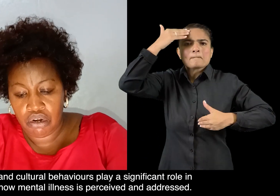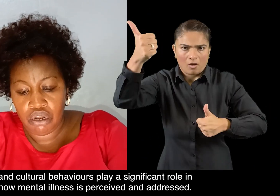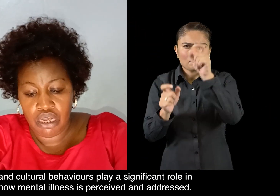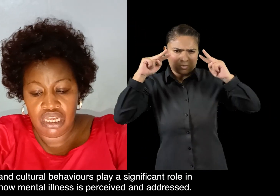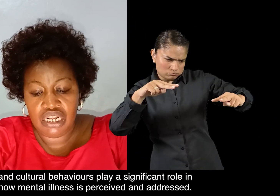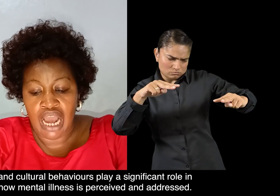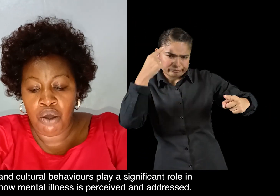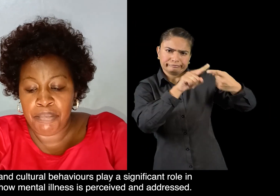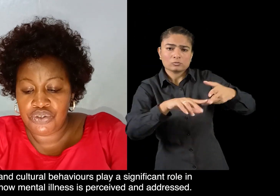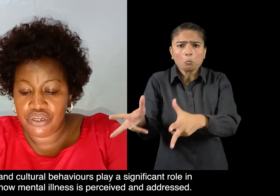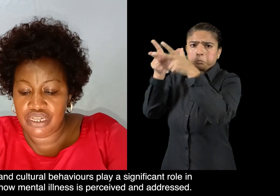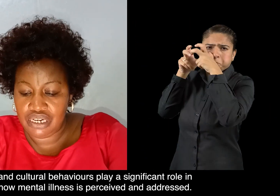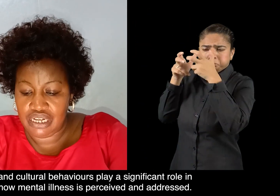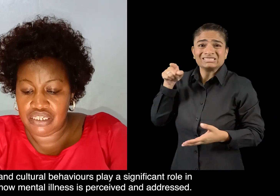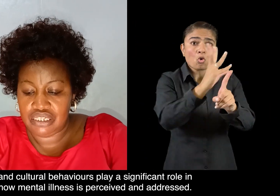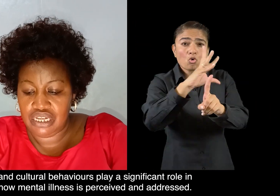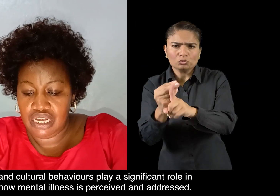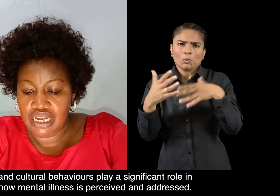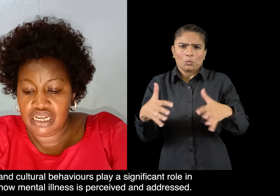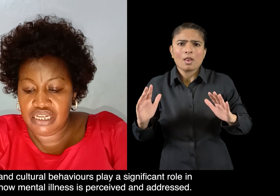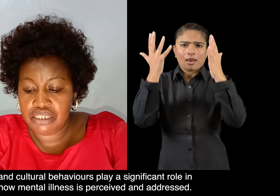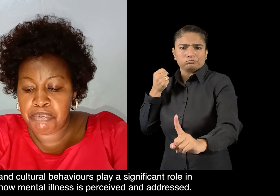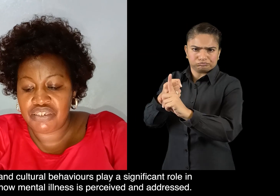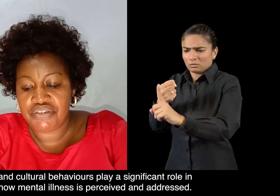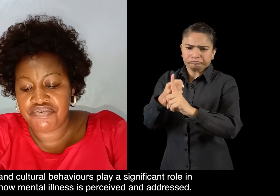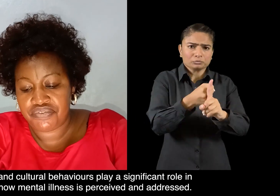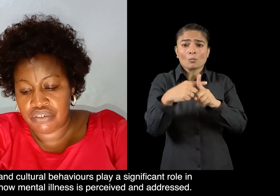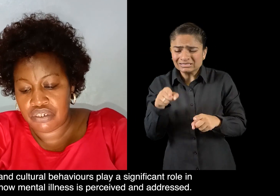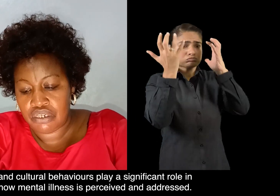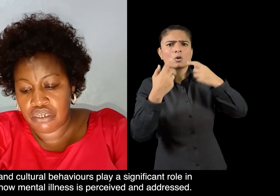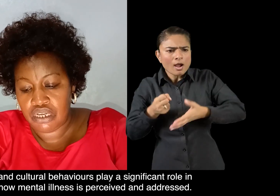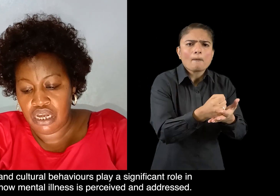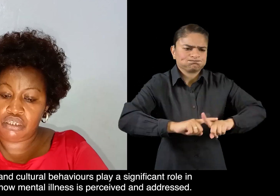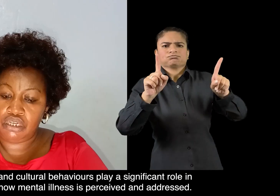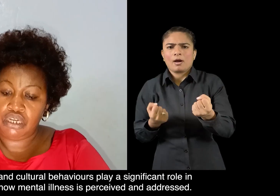role in how mental illness is perceived.